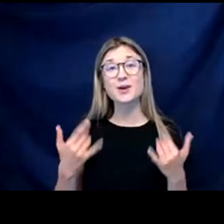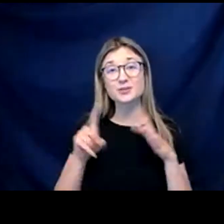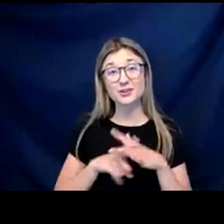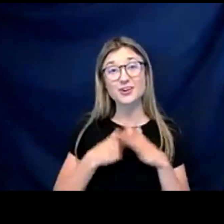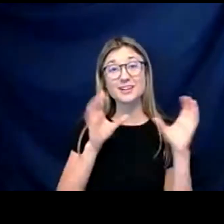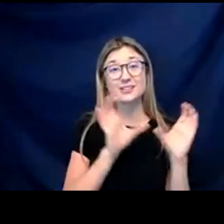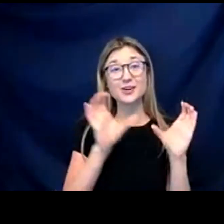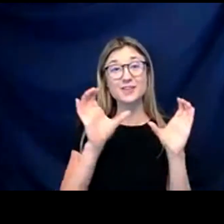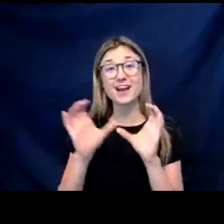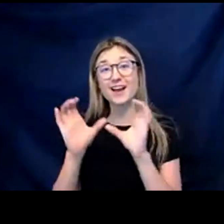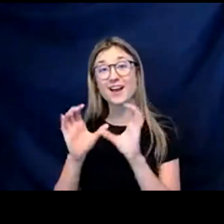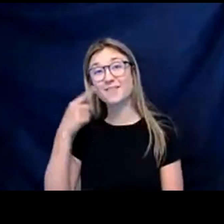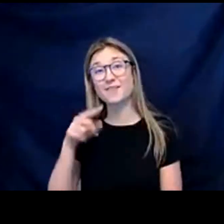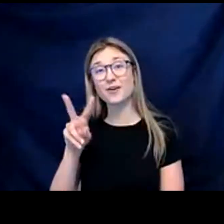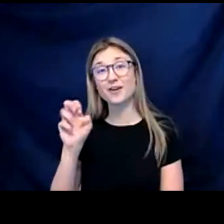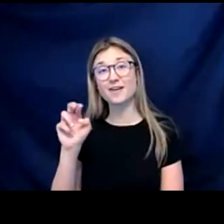vendors so that we can